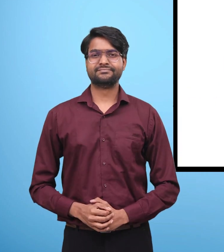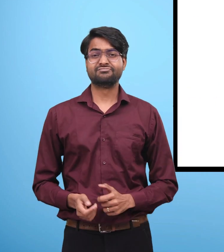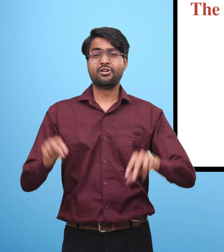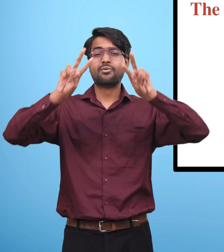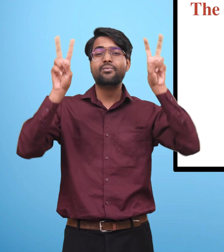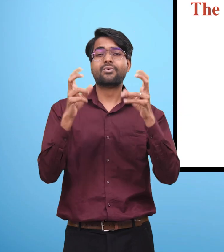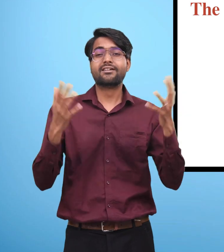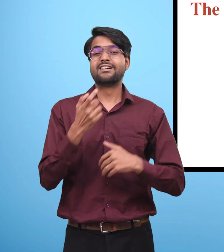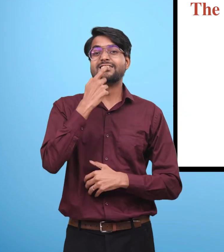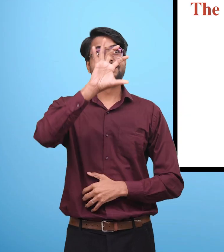The Moon.